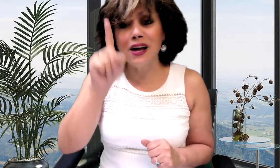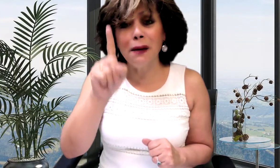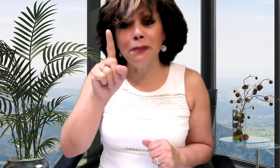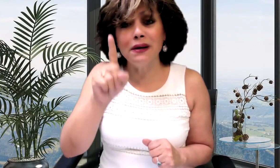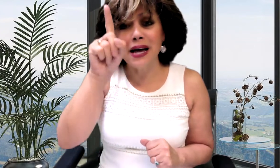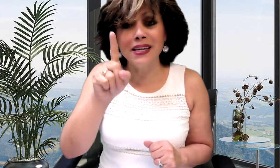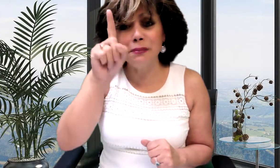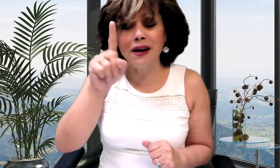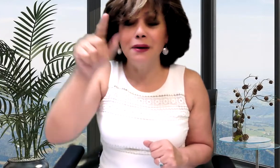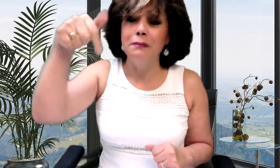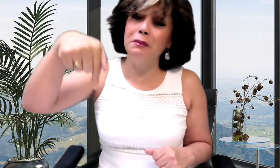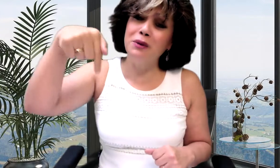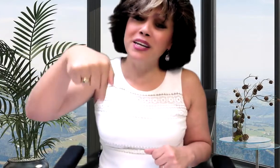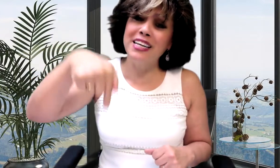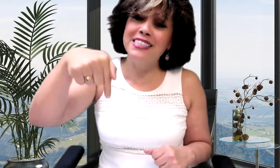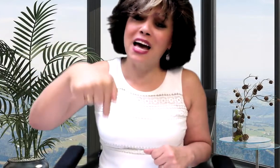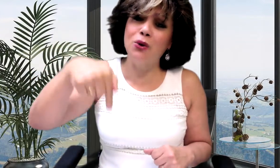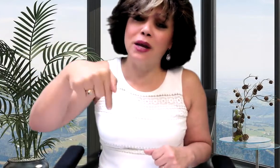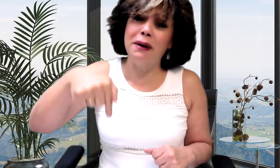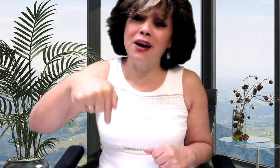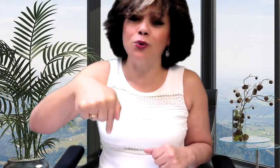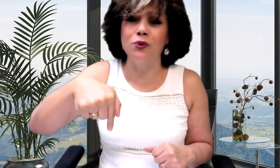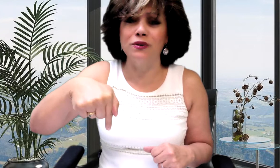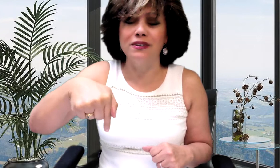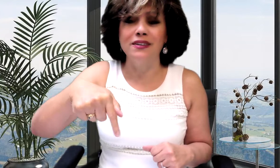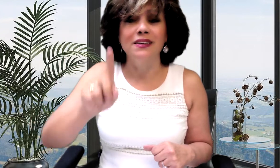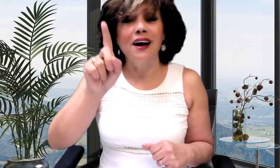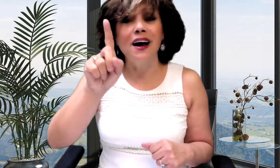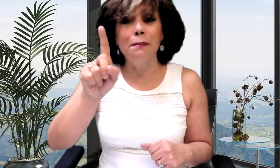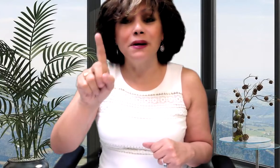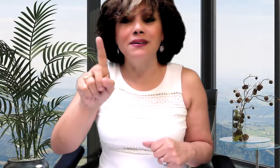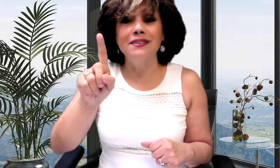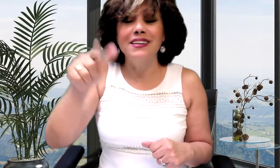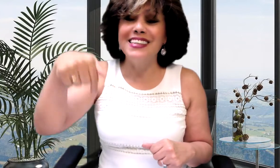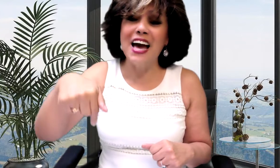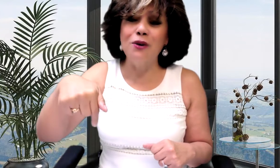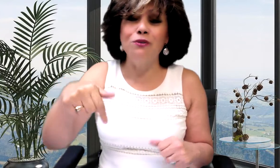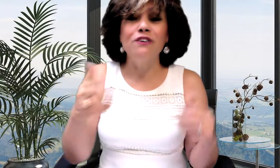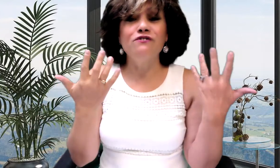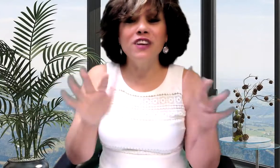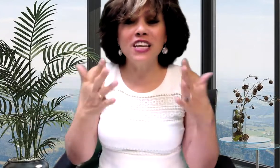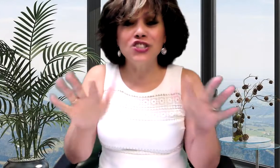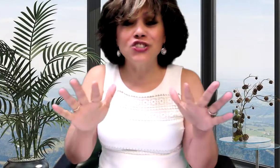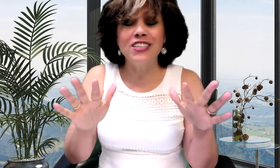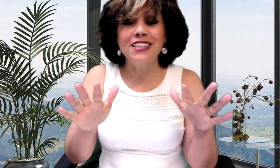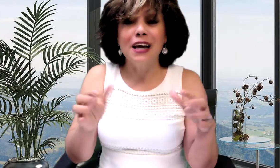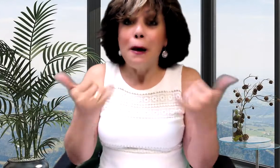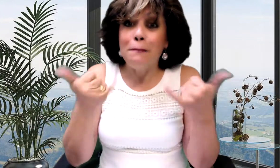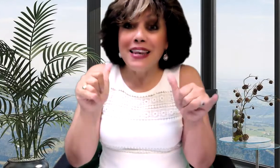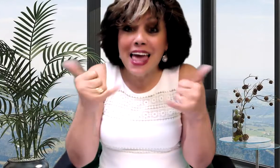up, arriba. Maybe they want to get down, abajo. Up, down, finished. Play,